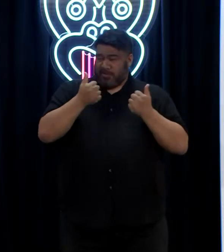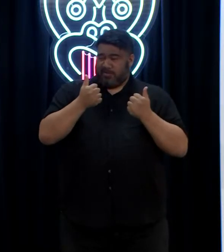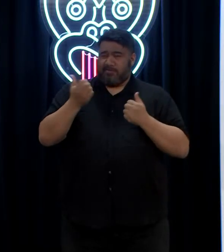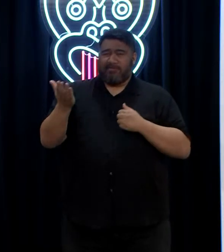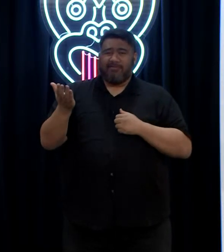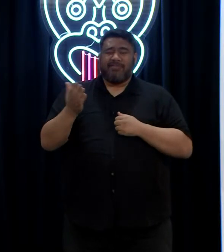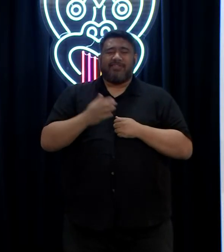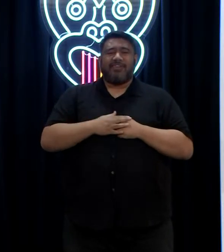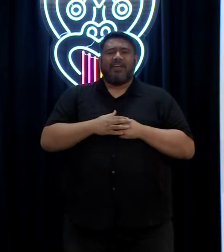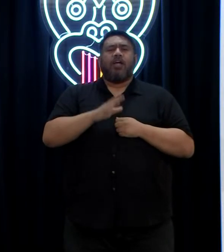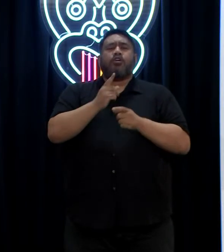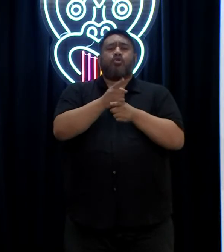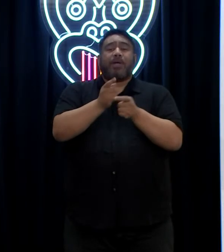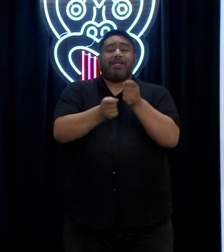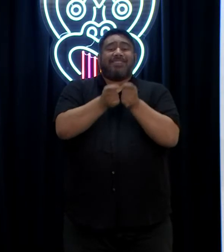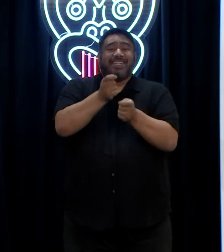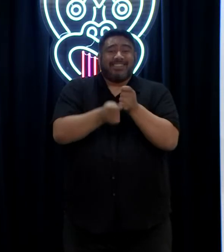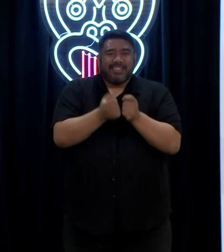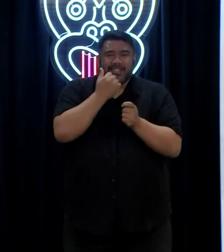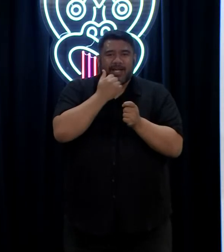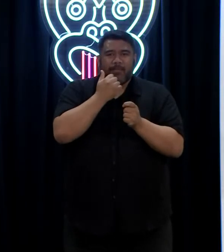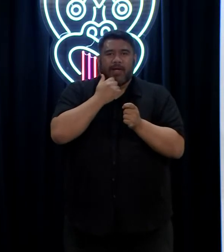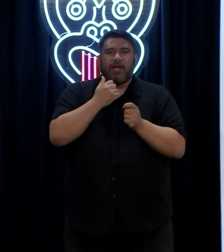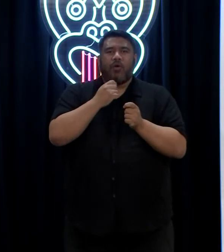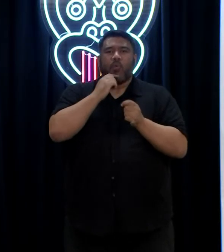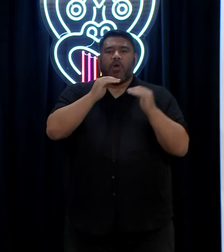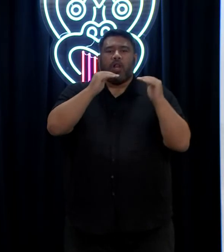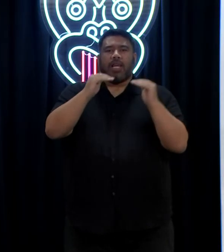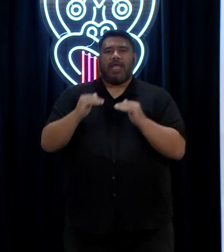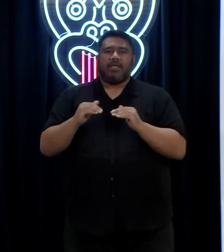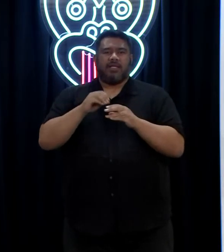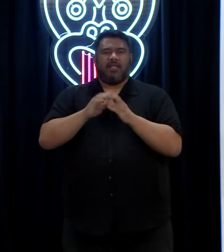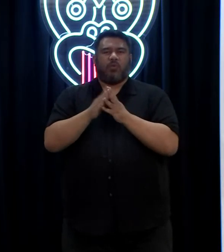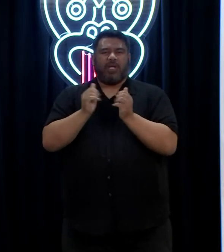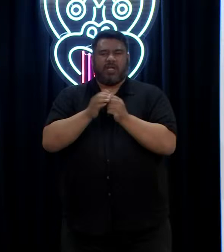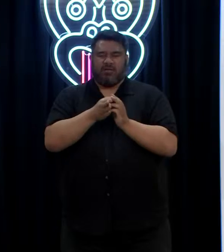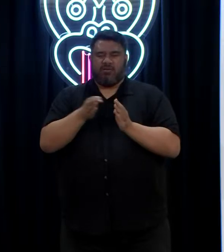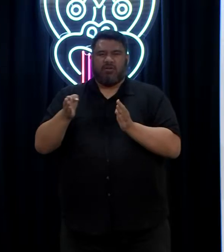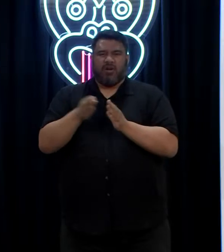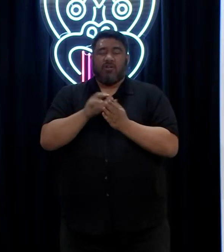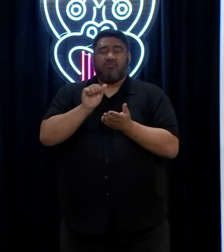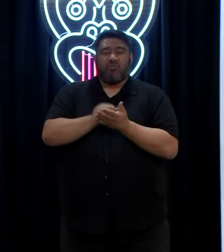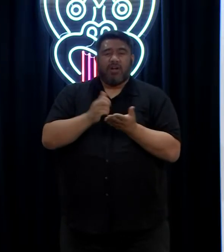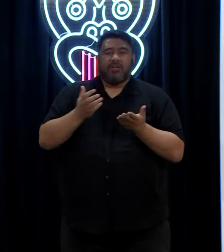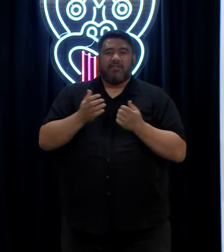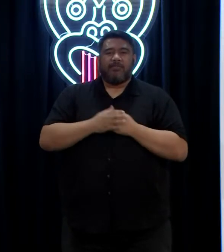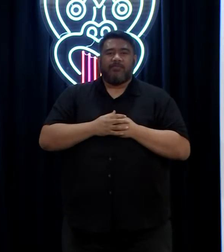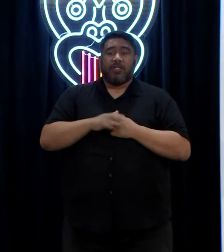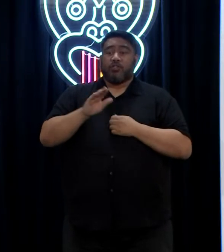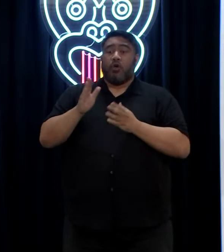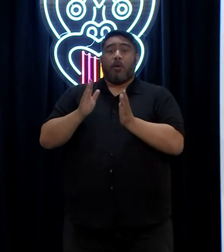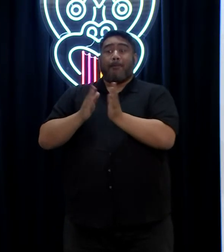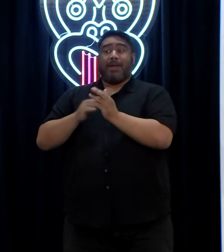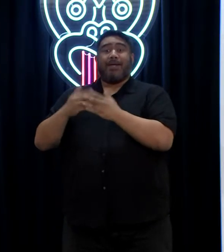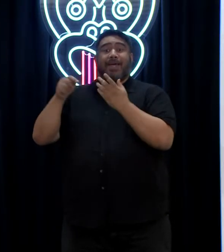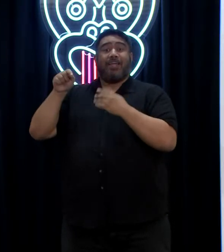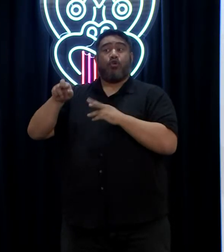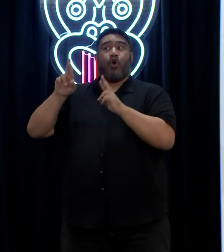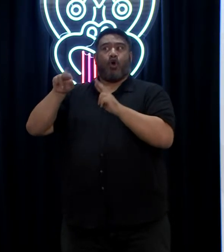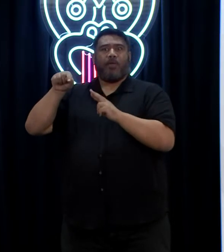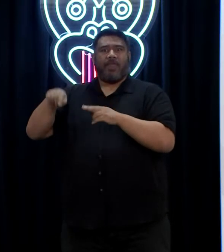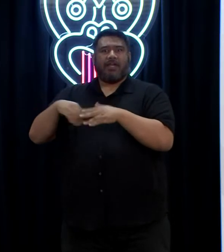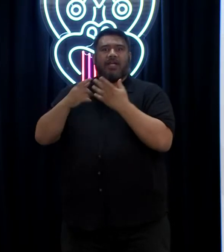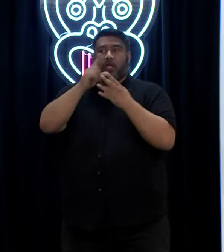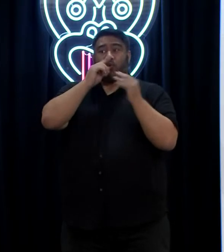bit. Testing numbers tend to drop off, but what do you need to see from Aucklanders, to give you some comfort on Monday that there isn't any